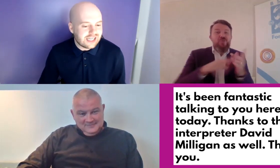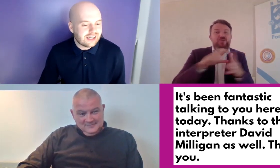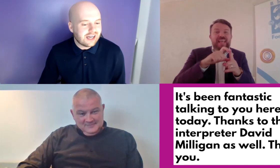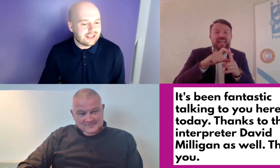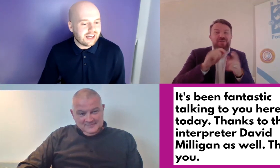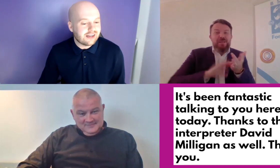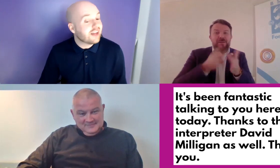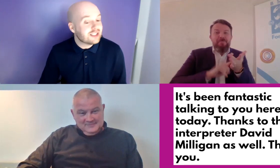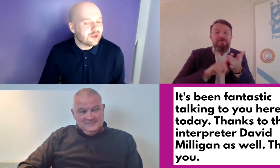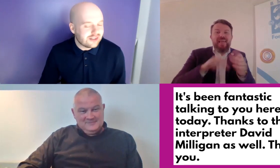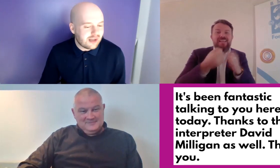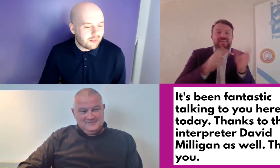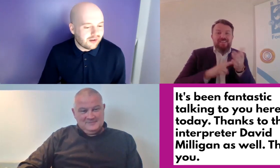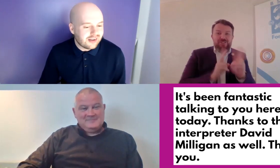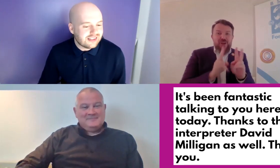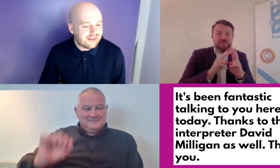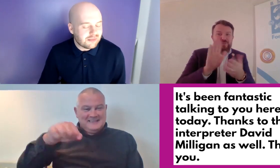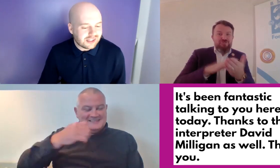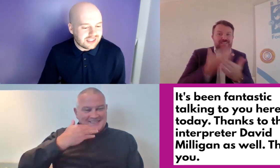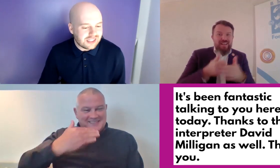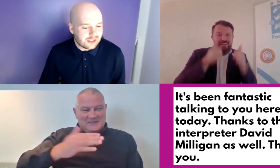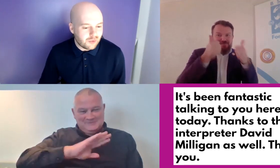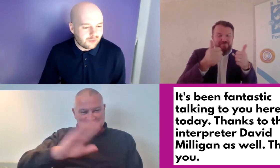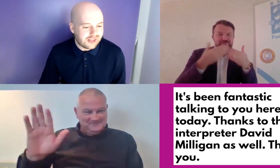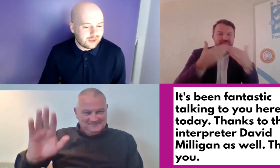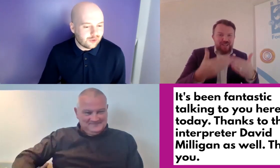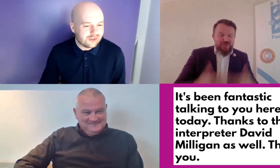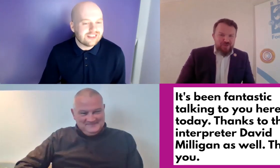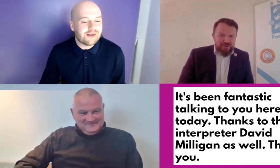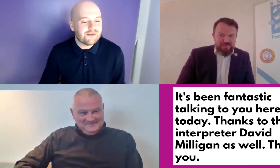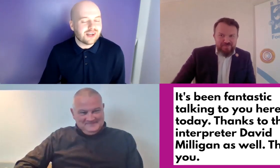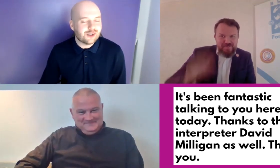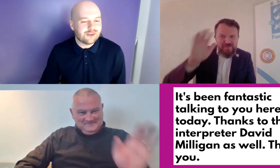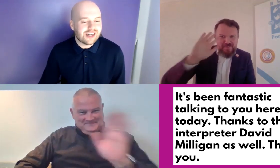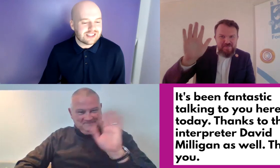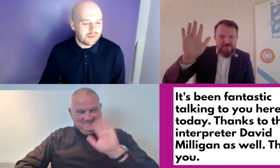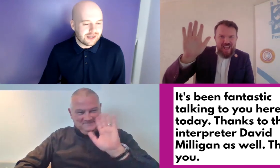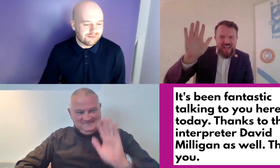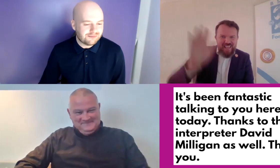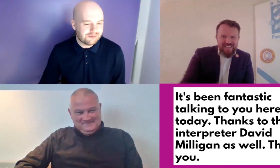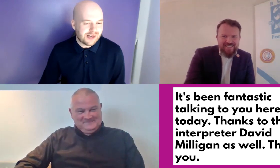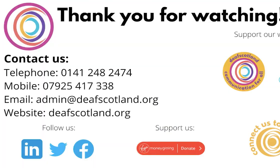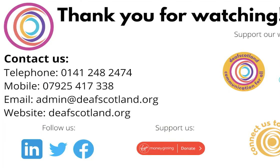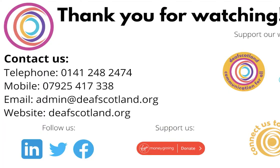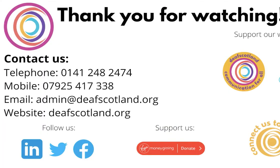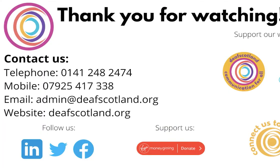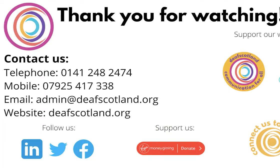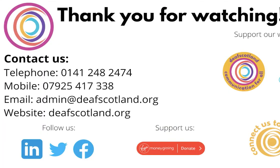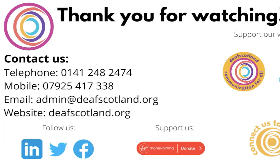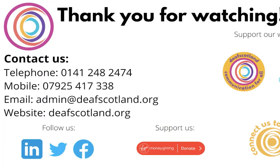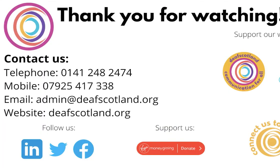today. And thanks to your interpreter, David Milligan, here as well. Thank you. Yeah, thank you. Thanks, everybody. Bye now.